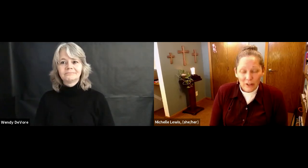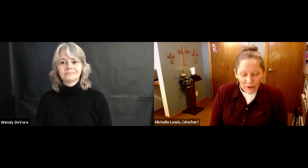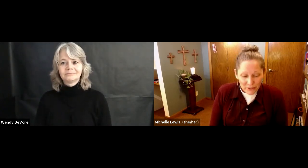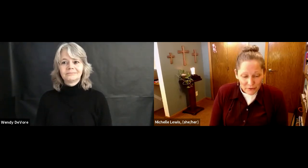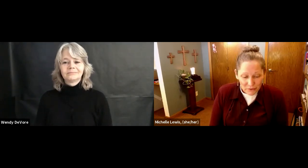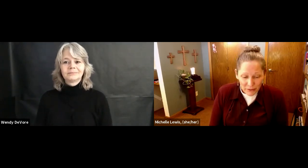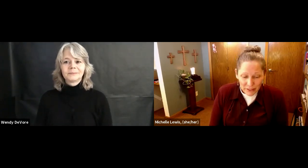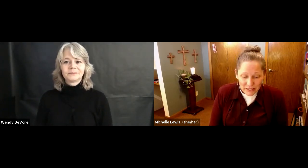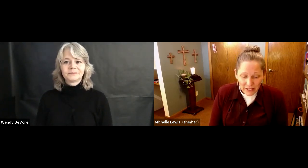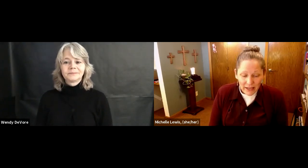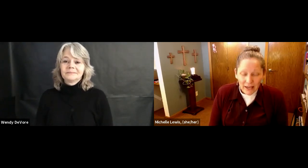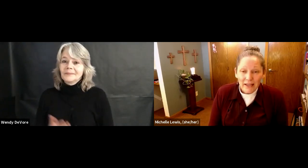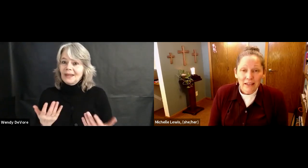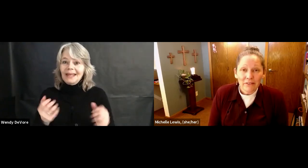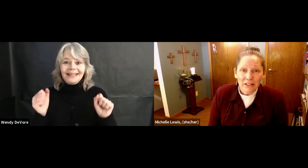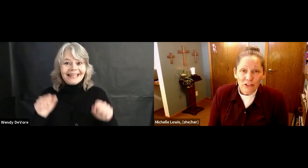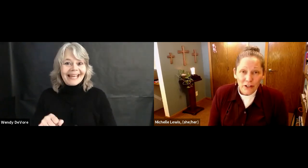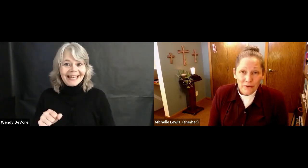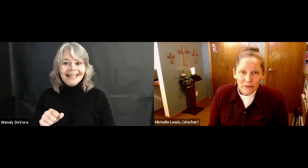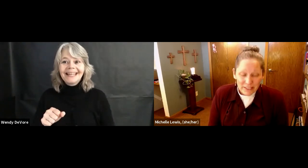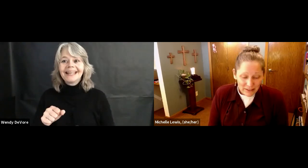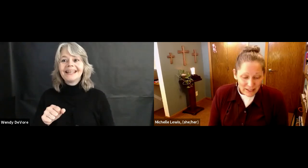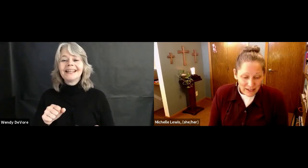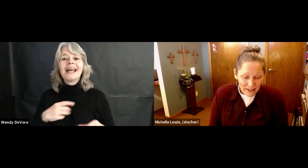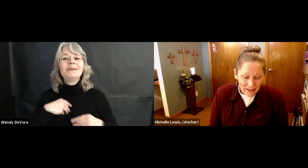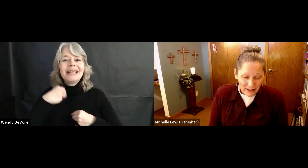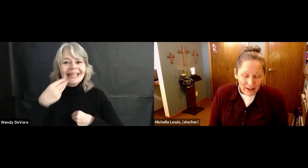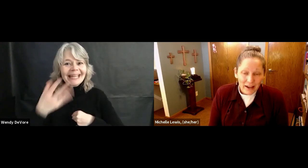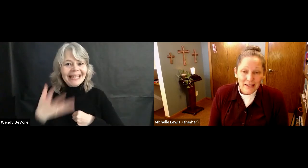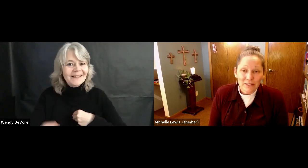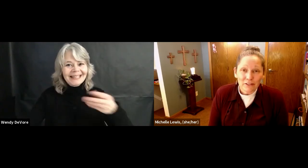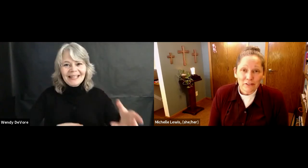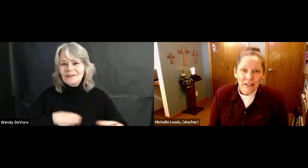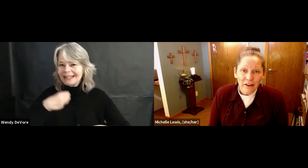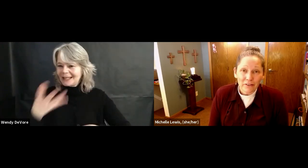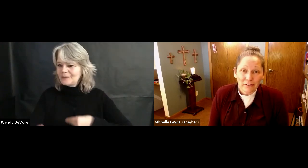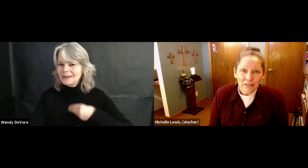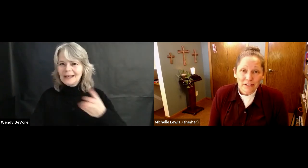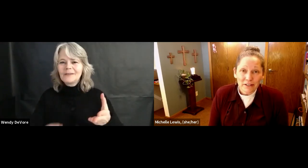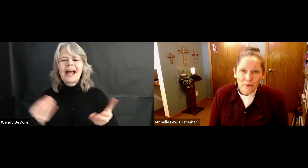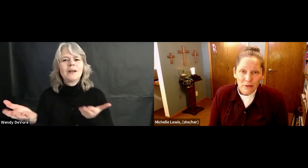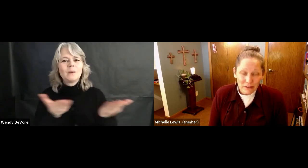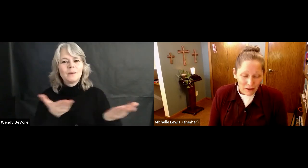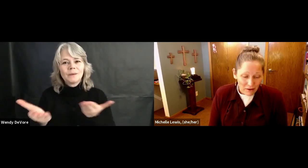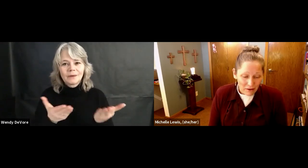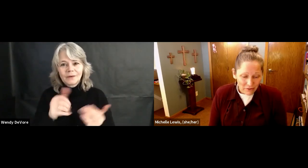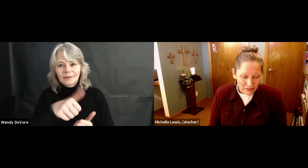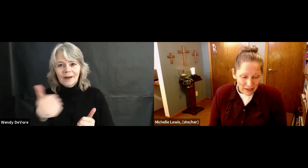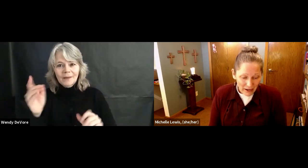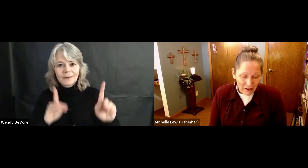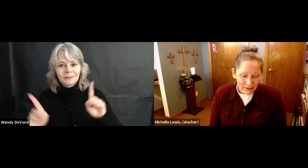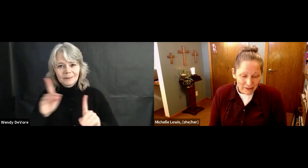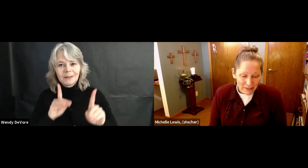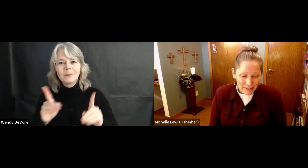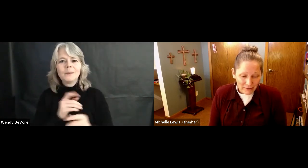It also looks like giving generously and serving others with love